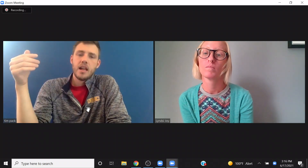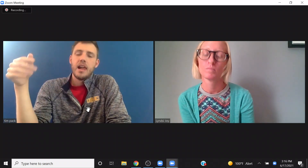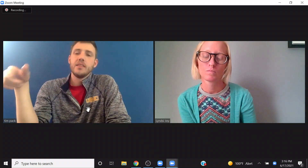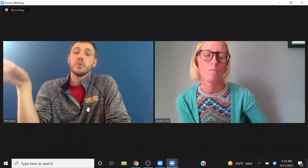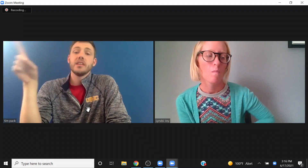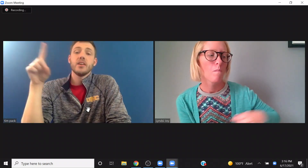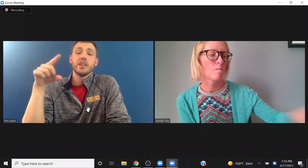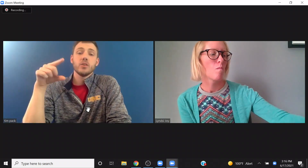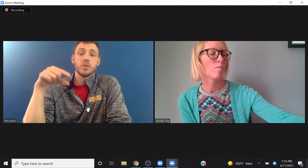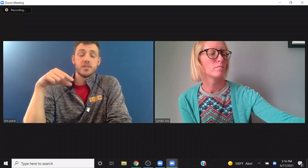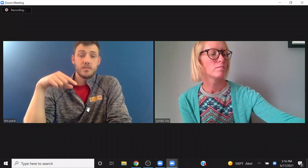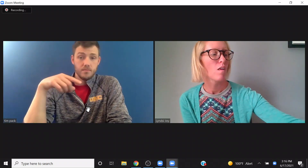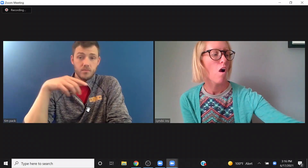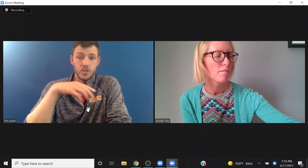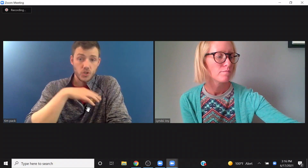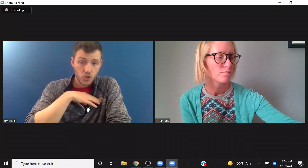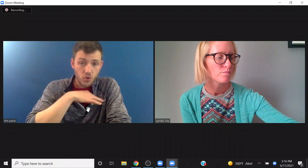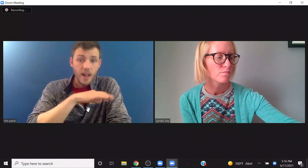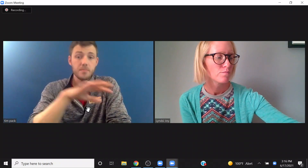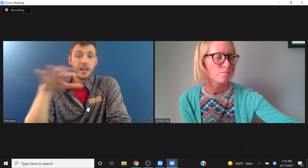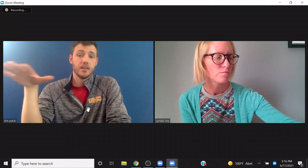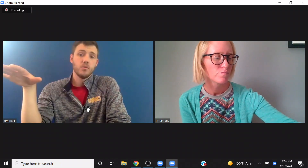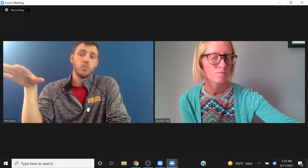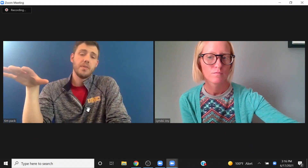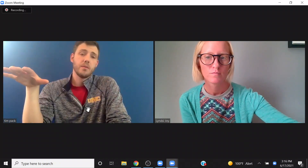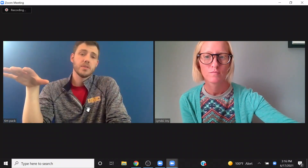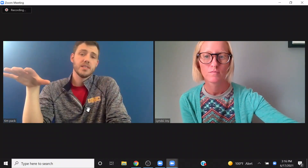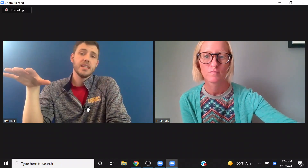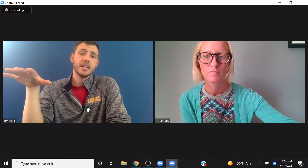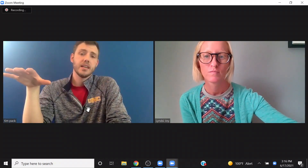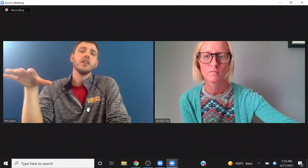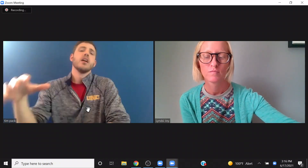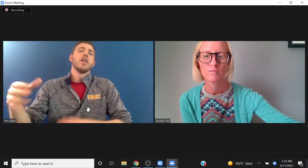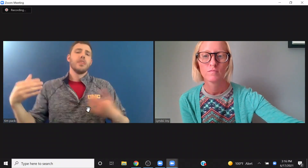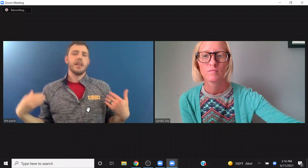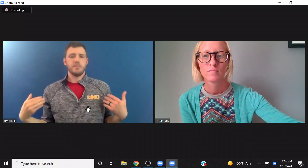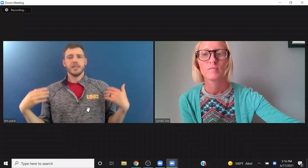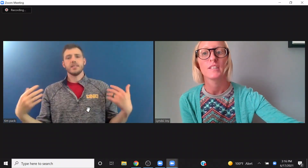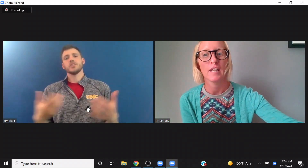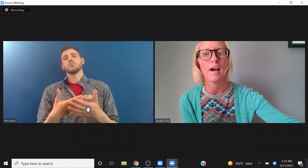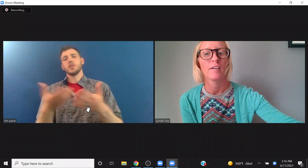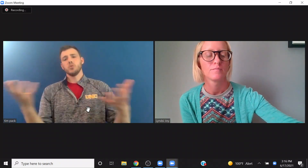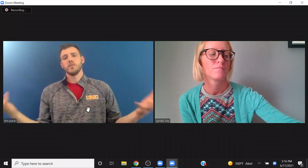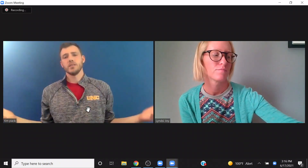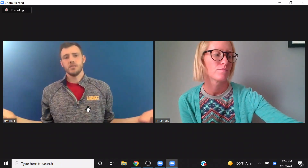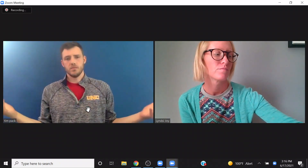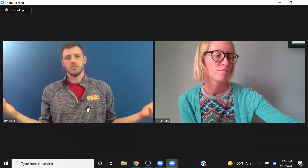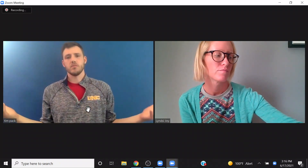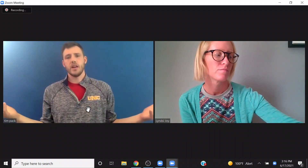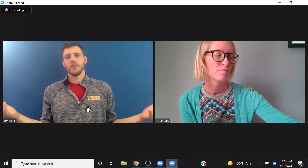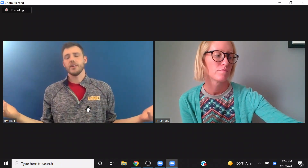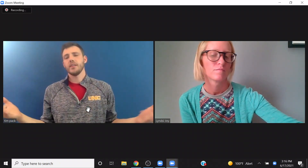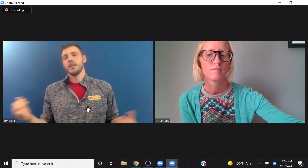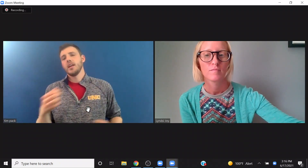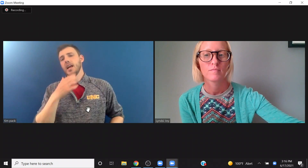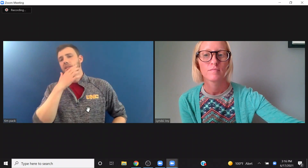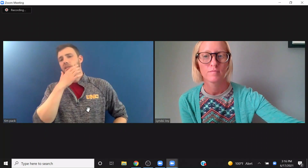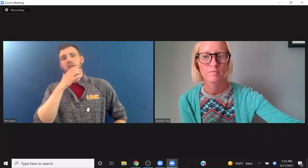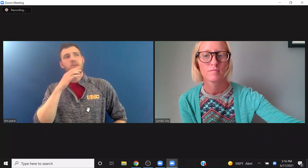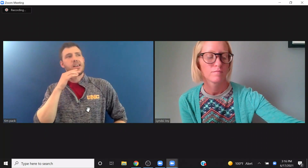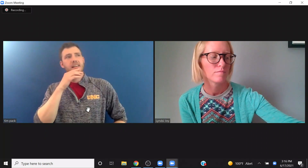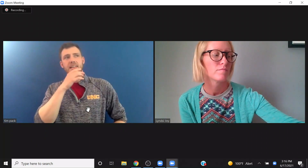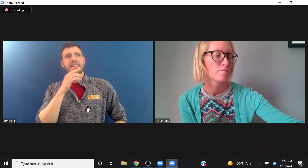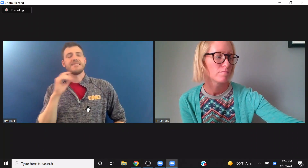action. And then when the narrator was describing what they were seeing, then it made sense for me to move into narrator.